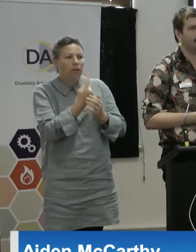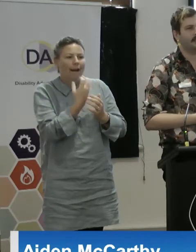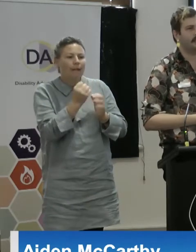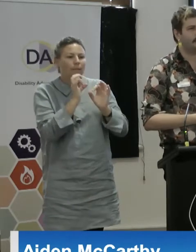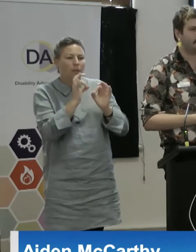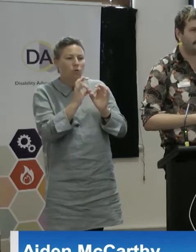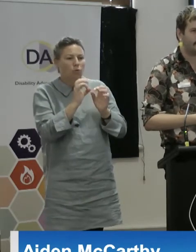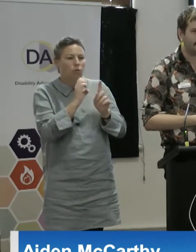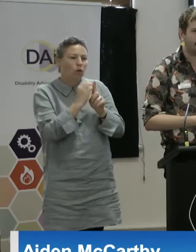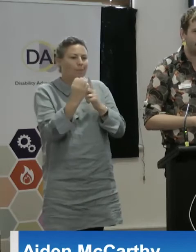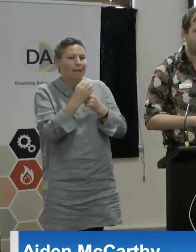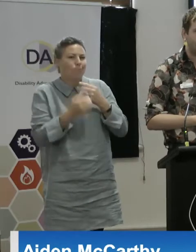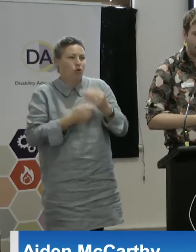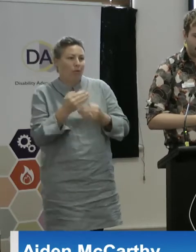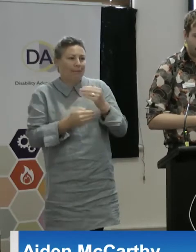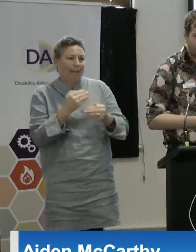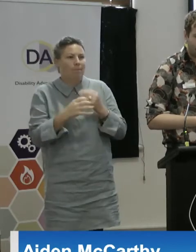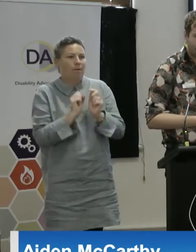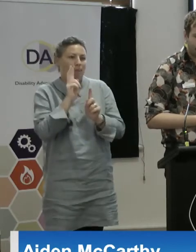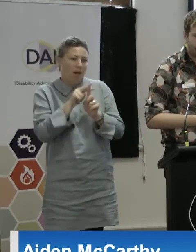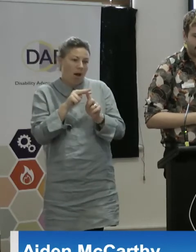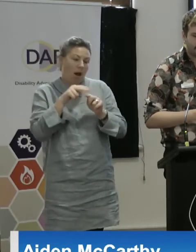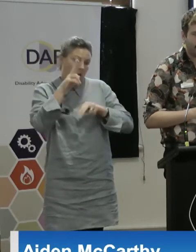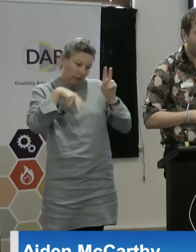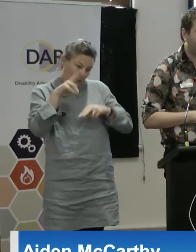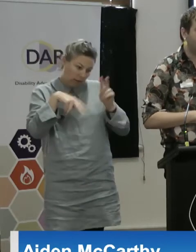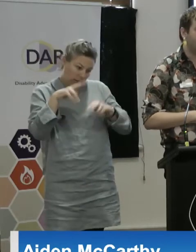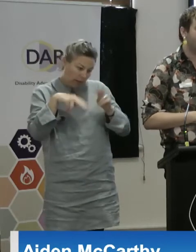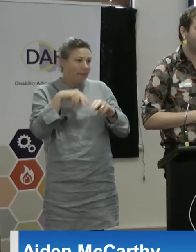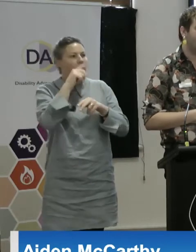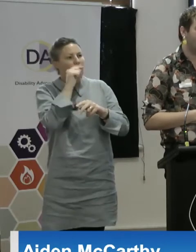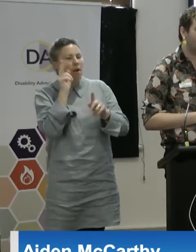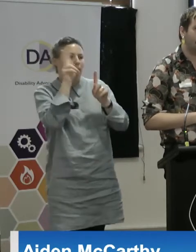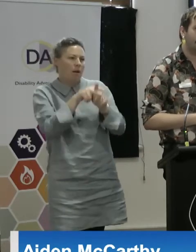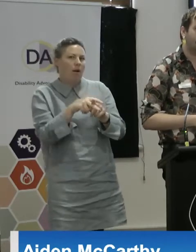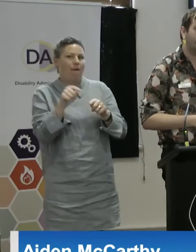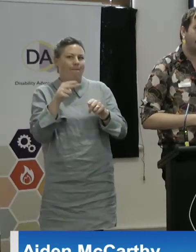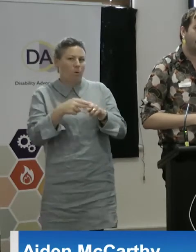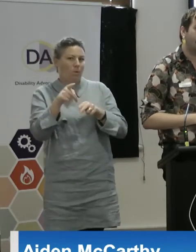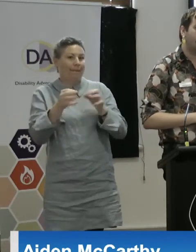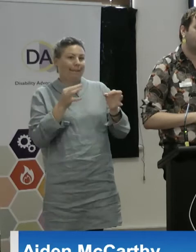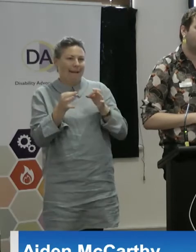process that they can go through to be assessed. And the other hurdle is that people with